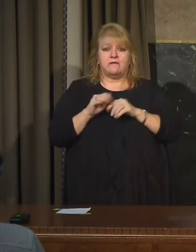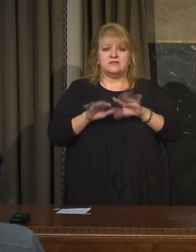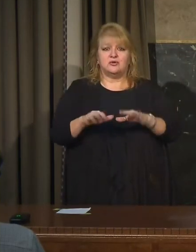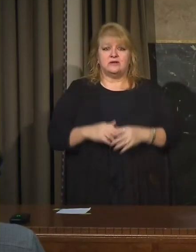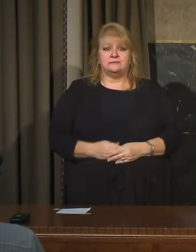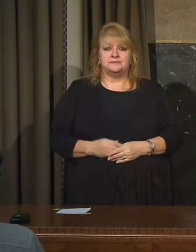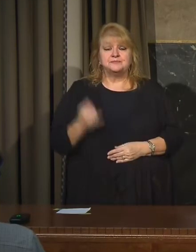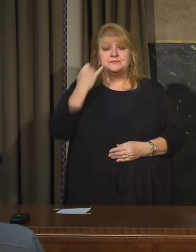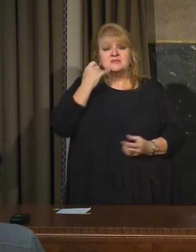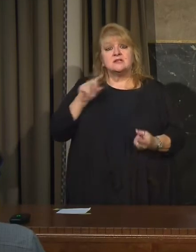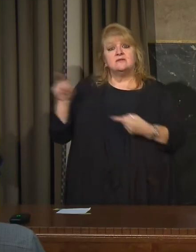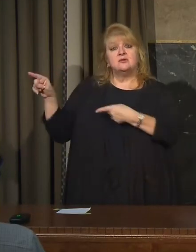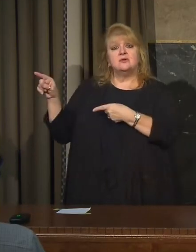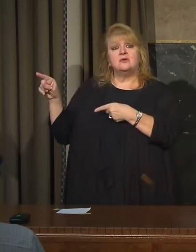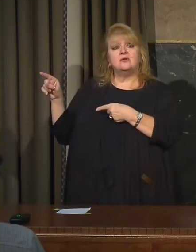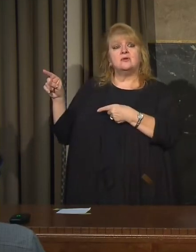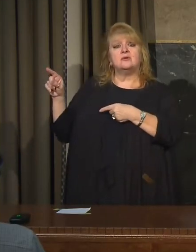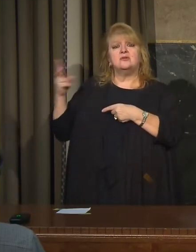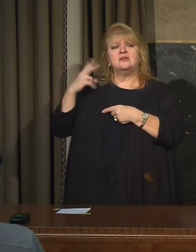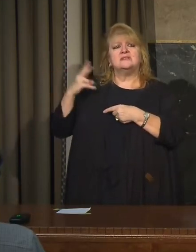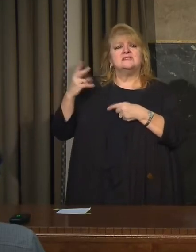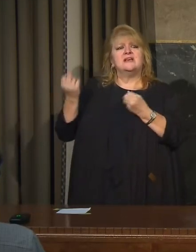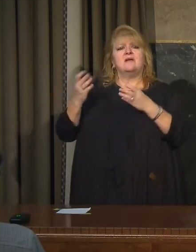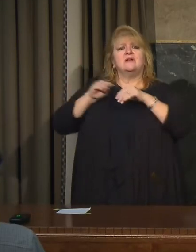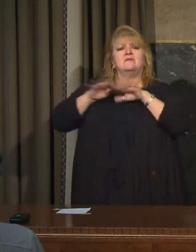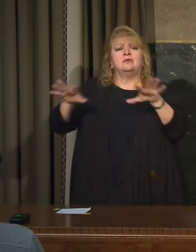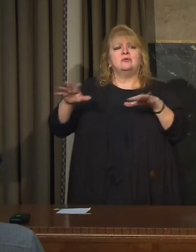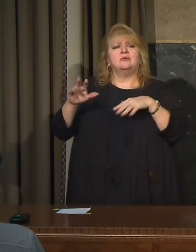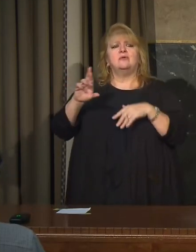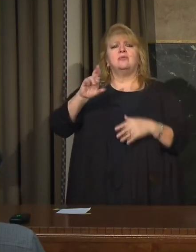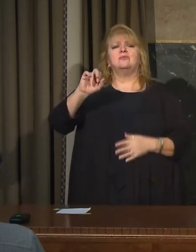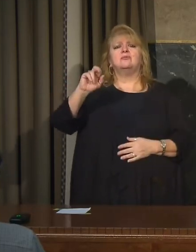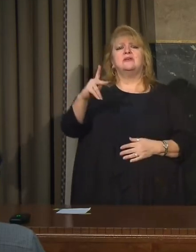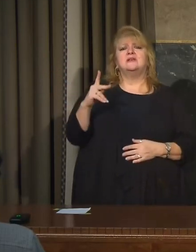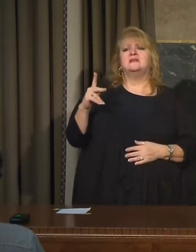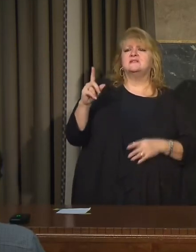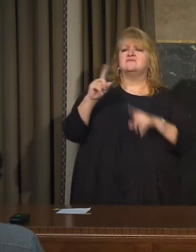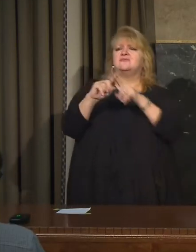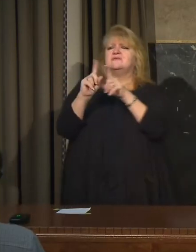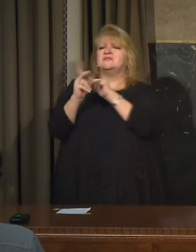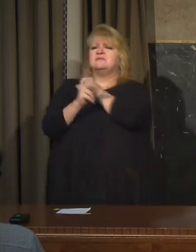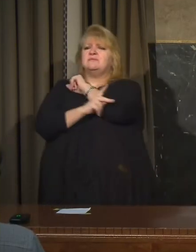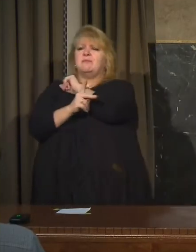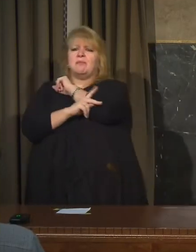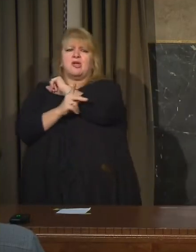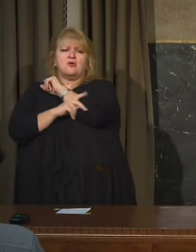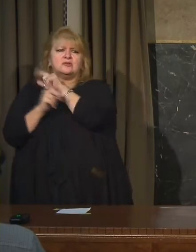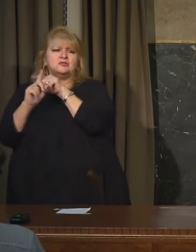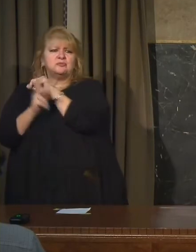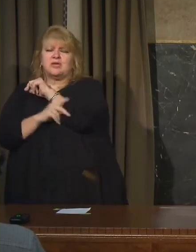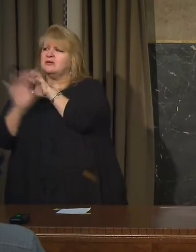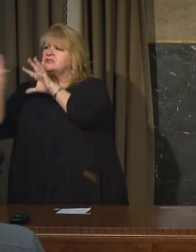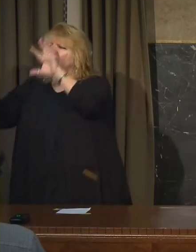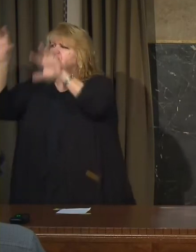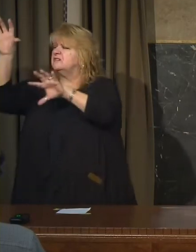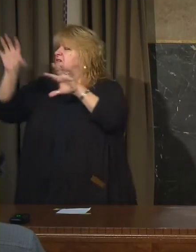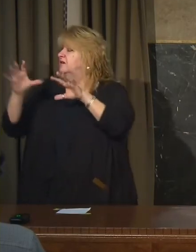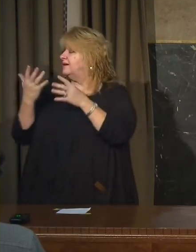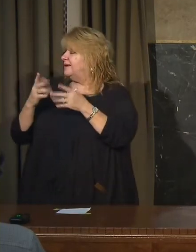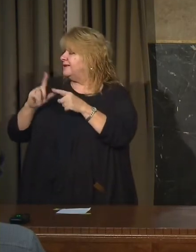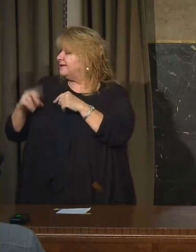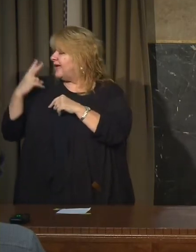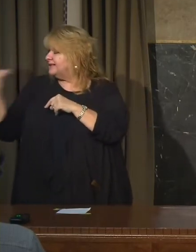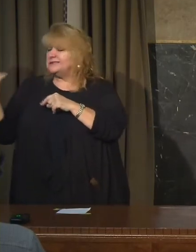of community transmission risk, parish by parish, but you might not be able to make out each parish because it's all